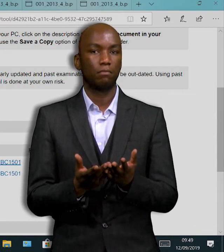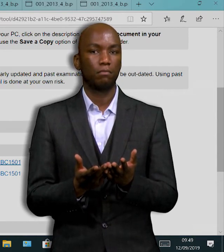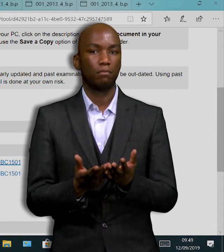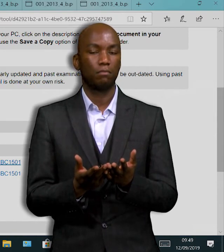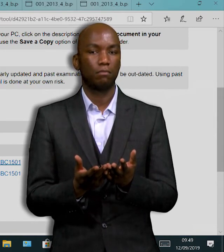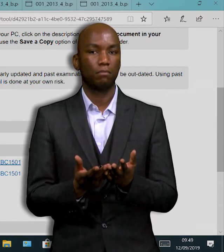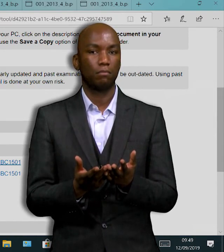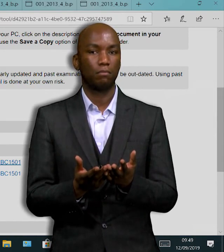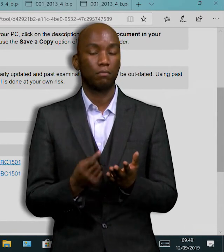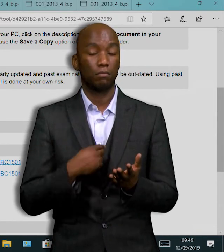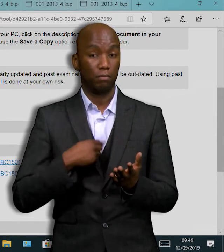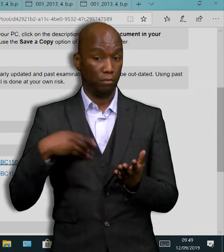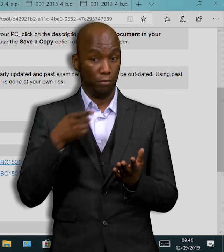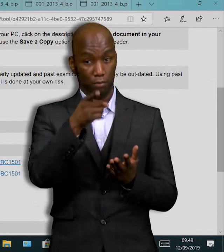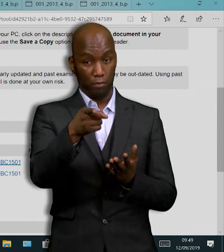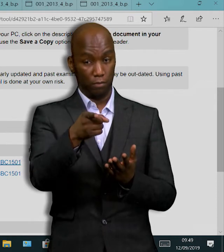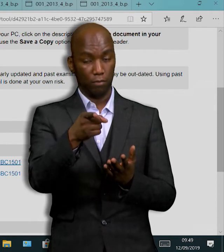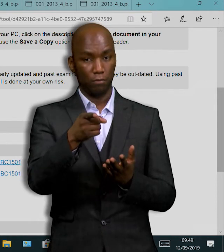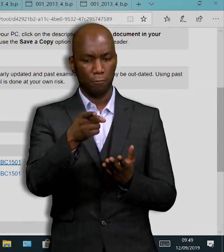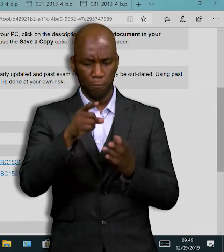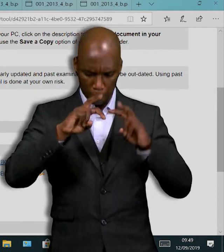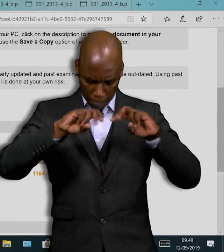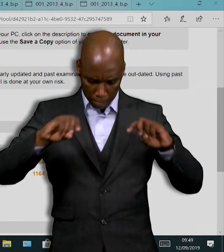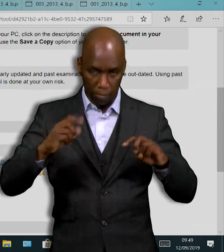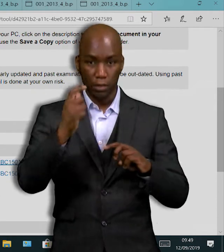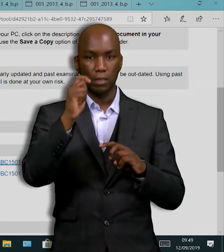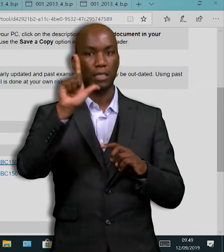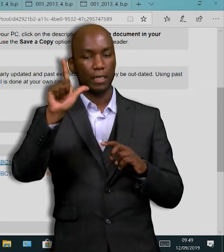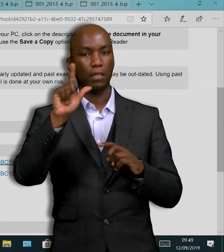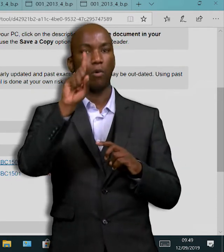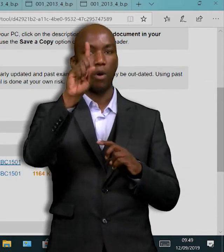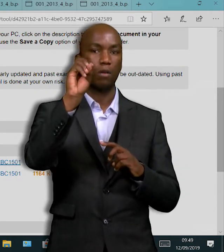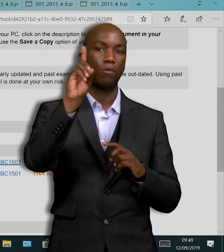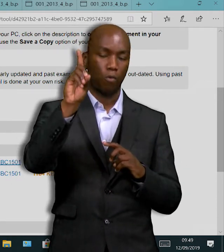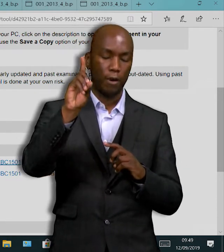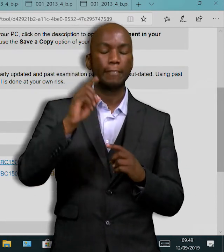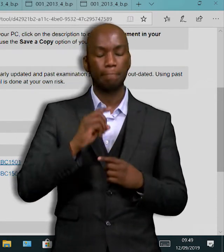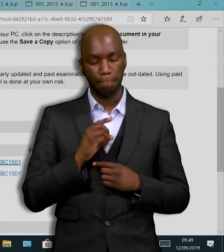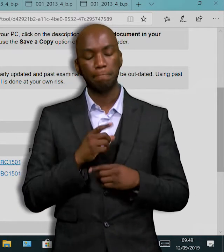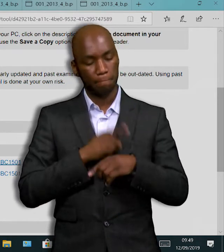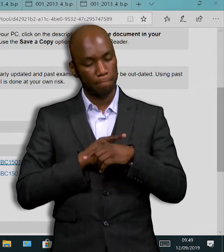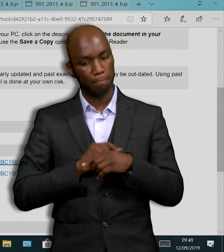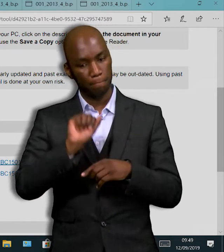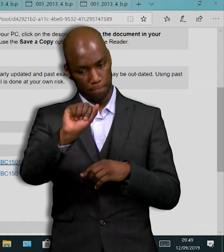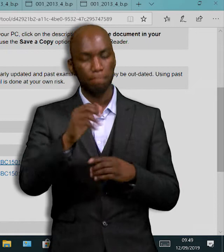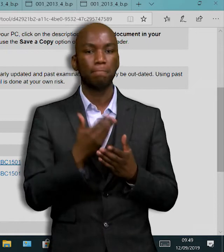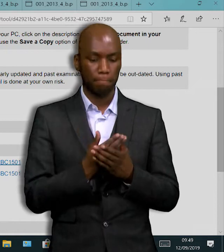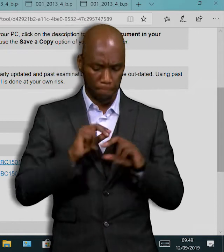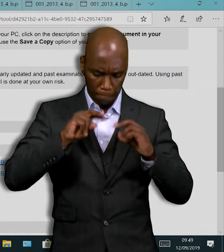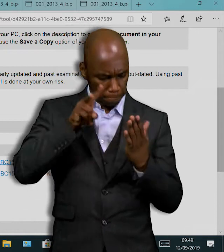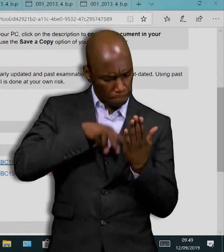I will leave you to go through TL 101 in your own time.